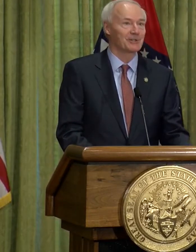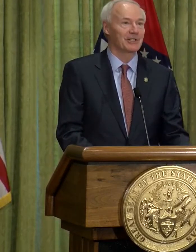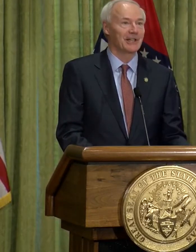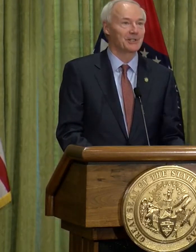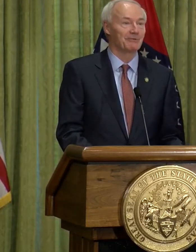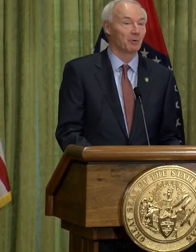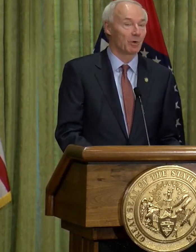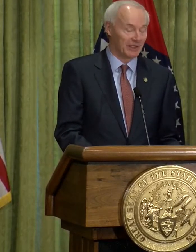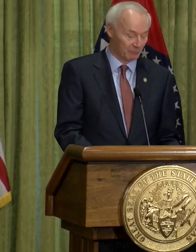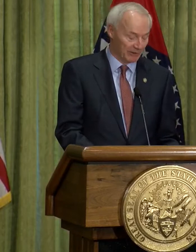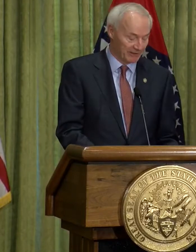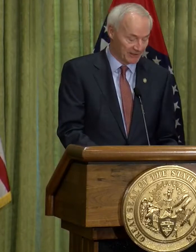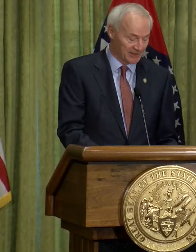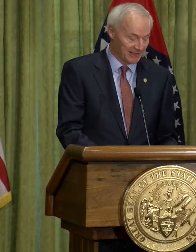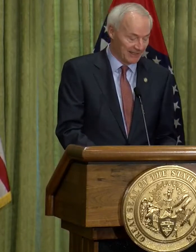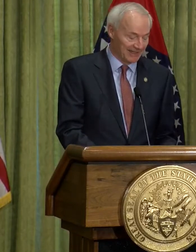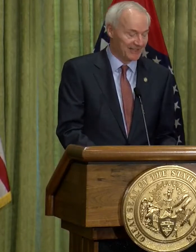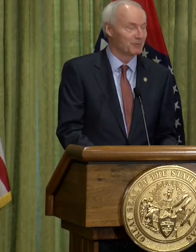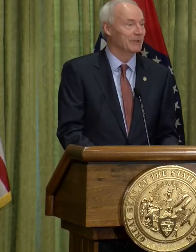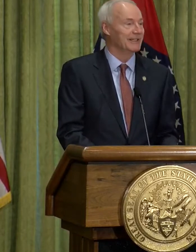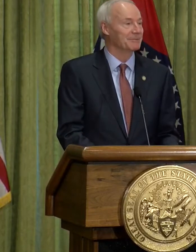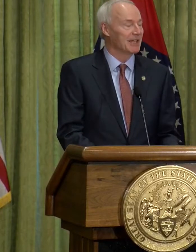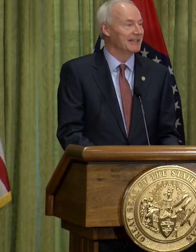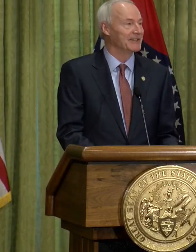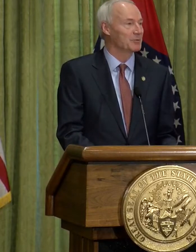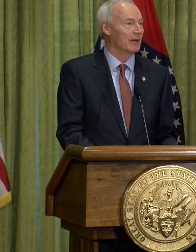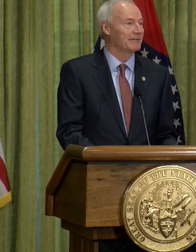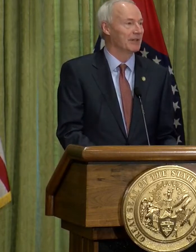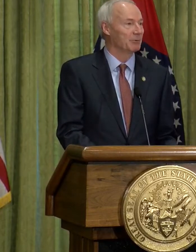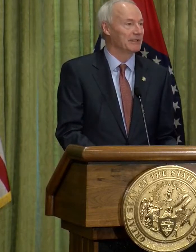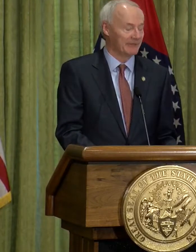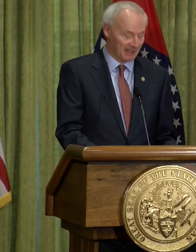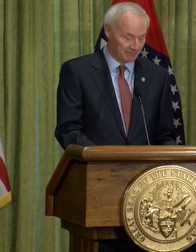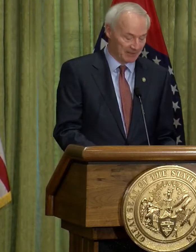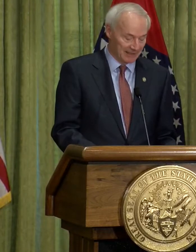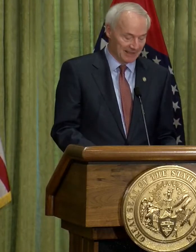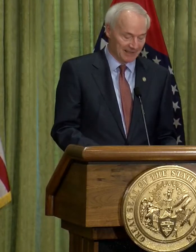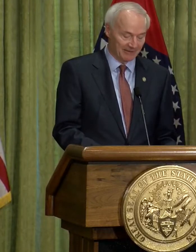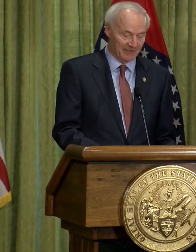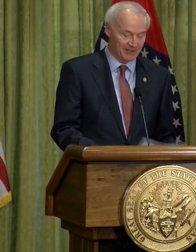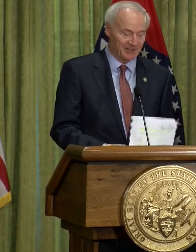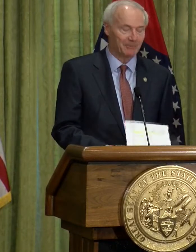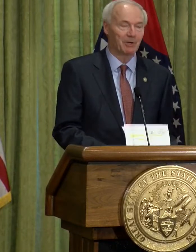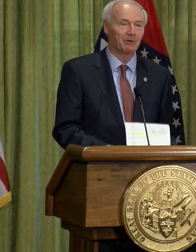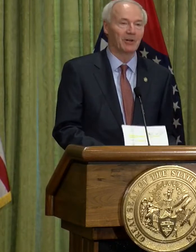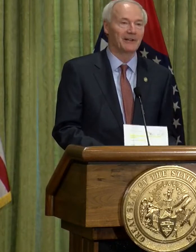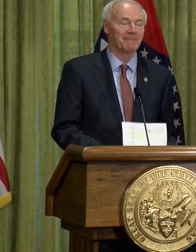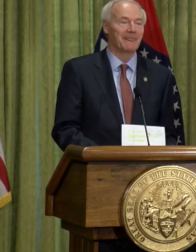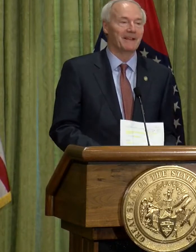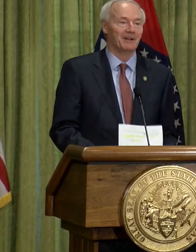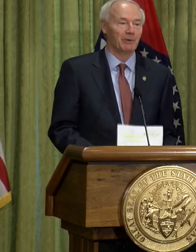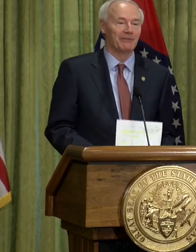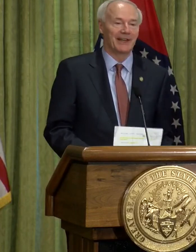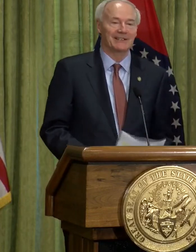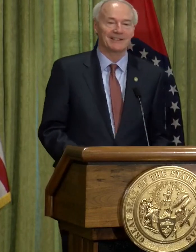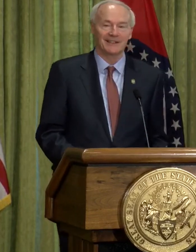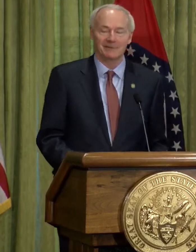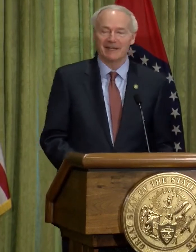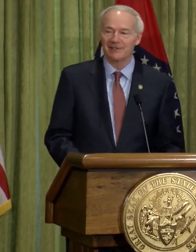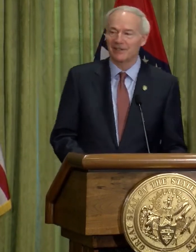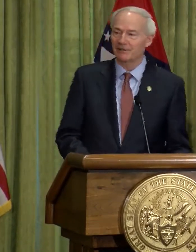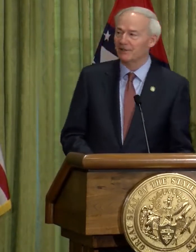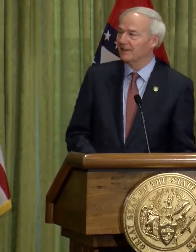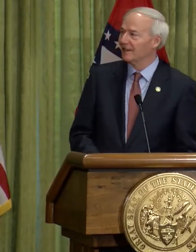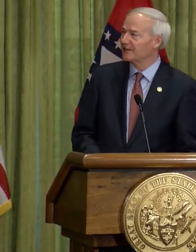healthcare association, for working with us as we obtained this waiver and we developed this program. With that,